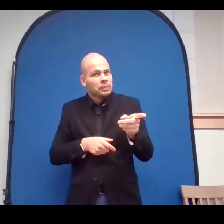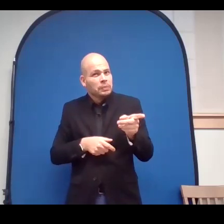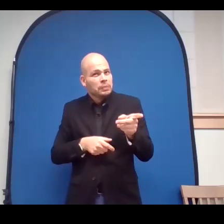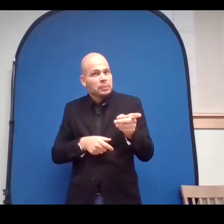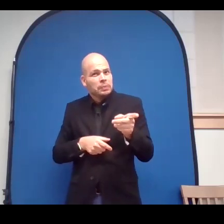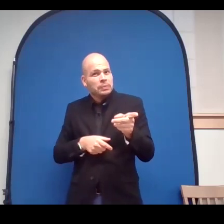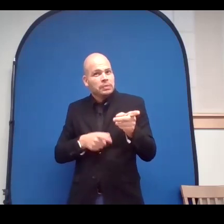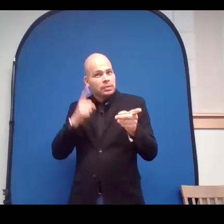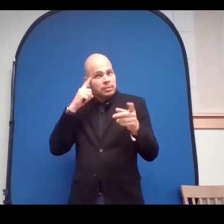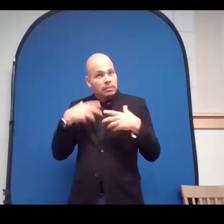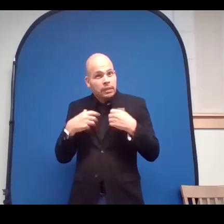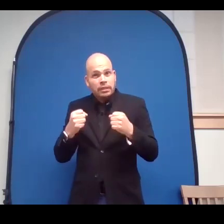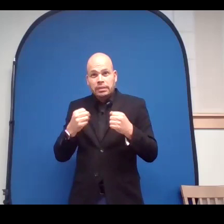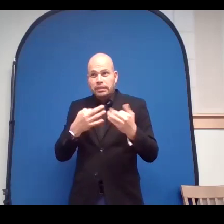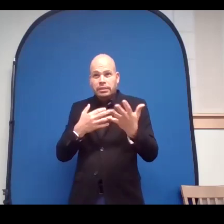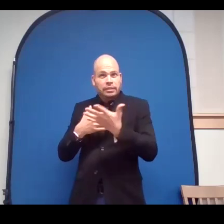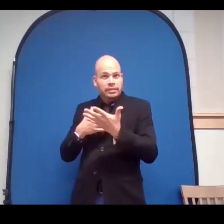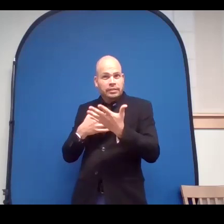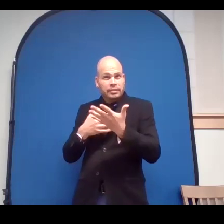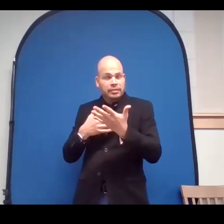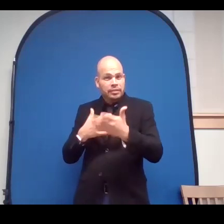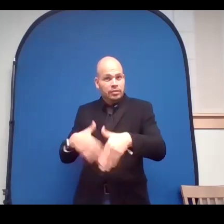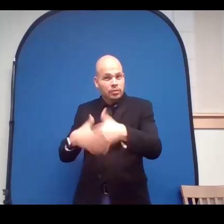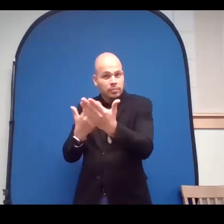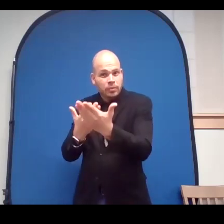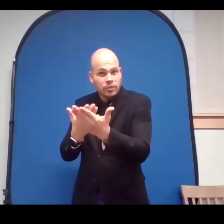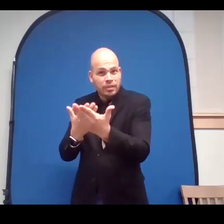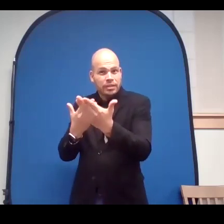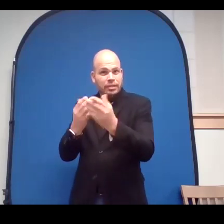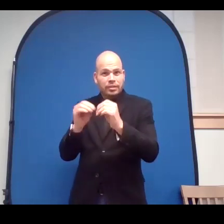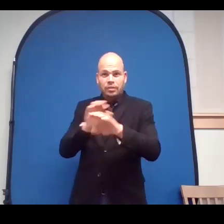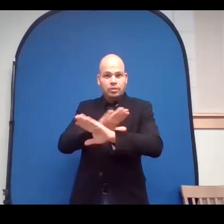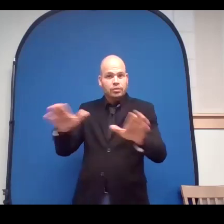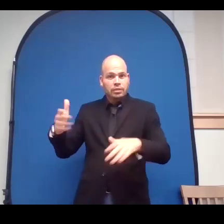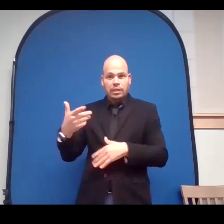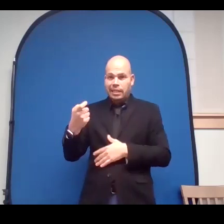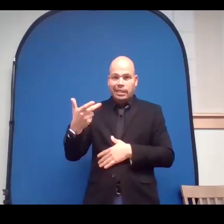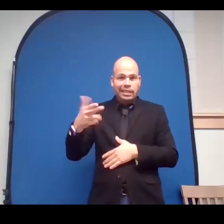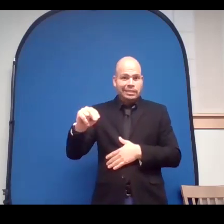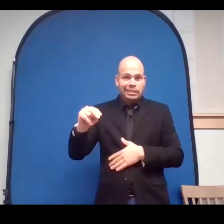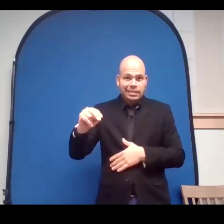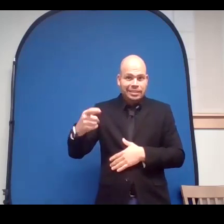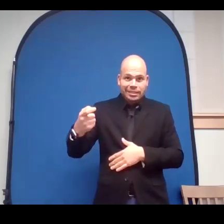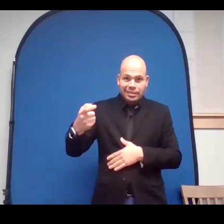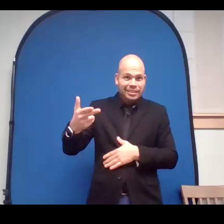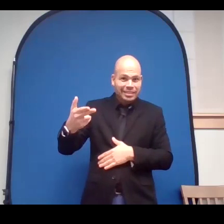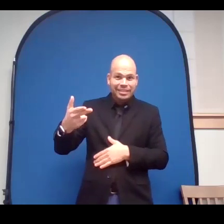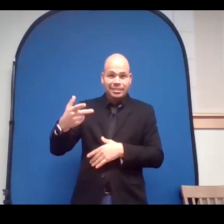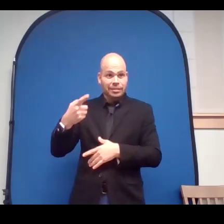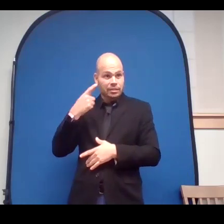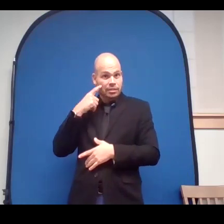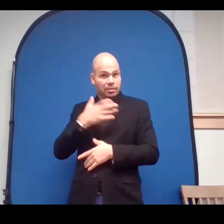work with and are treating him recommend that he not have guns in his home. Do you think Sheriff Mary would want to know that?